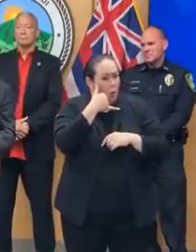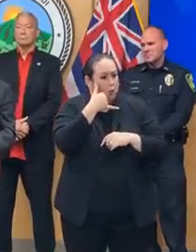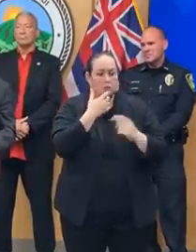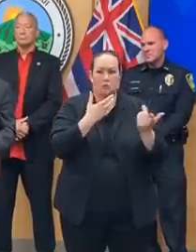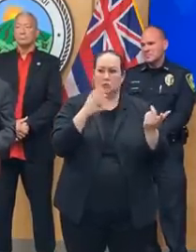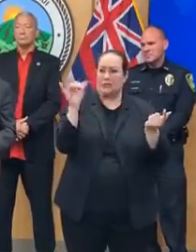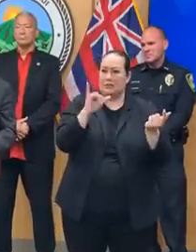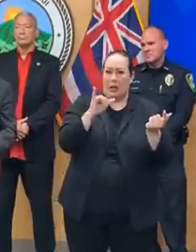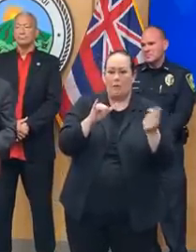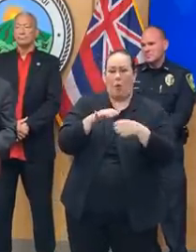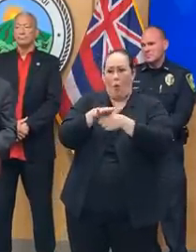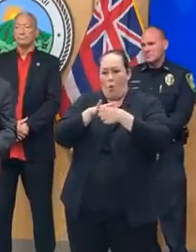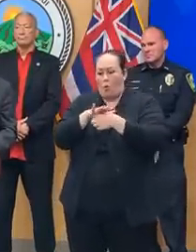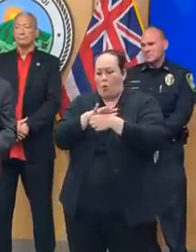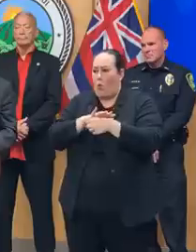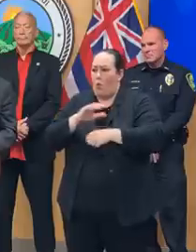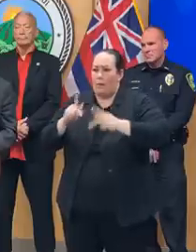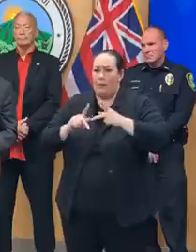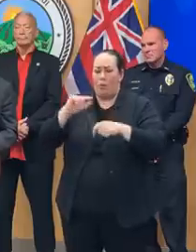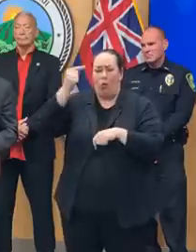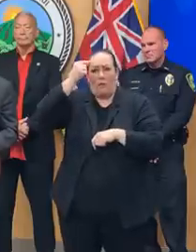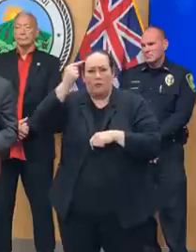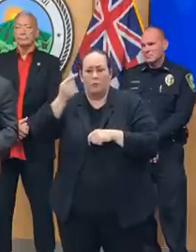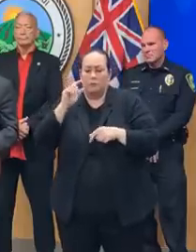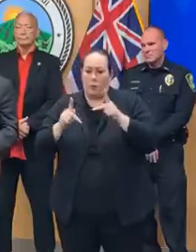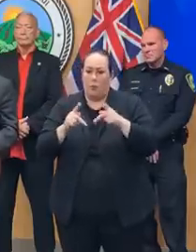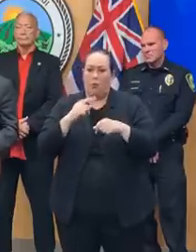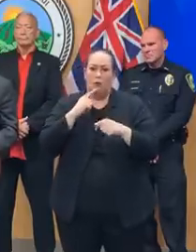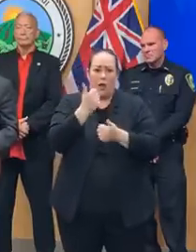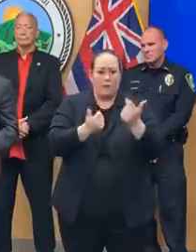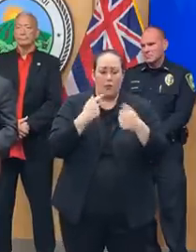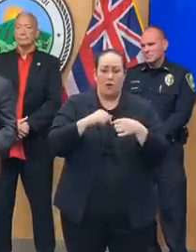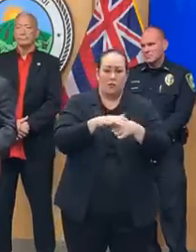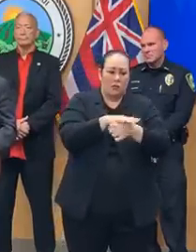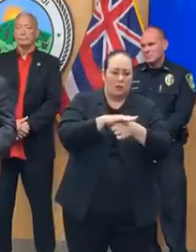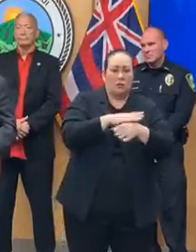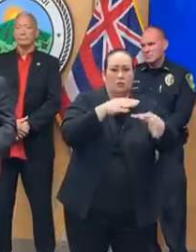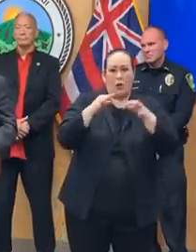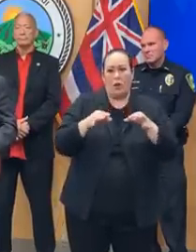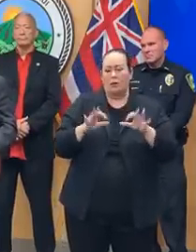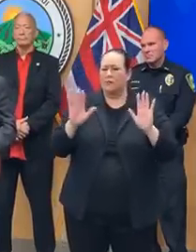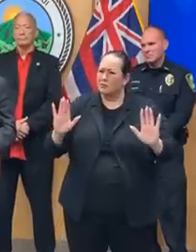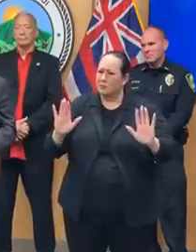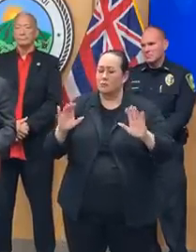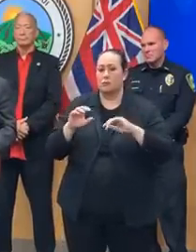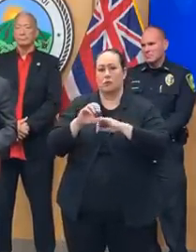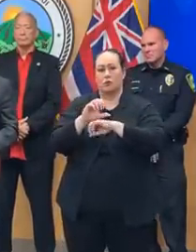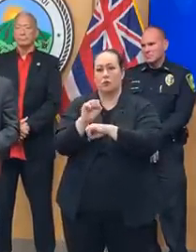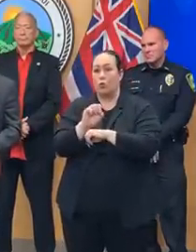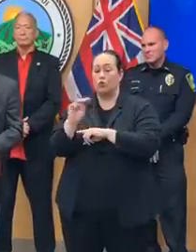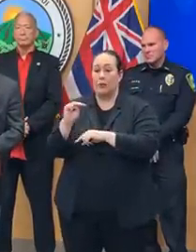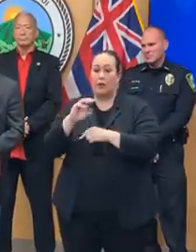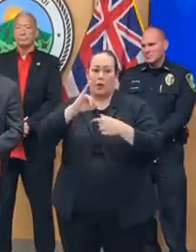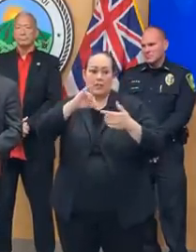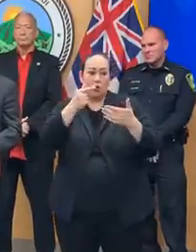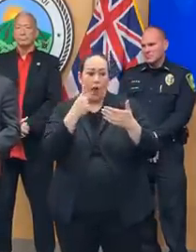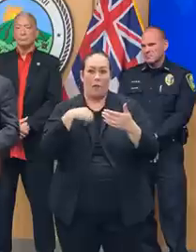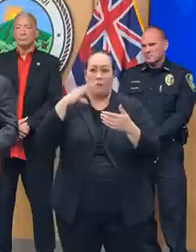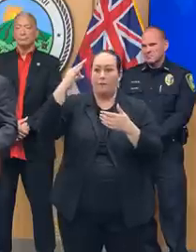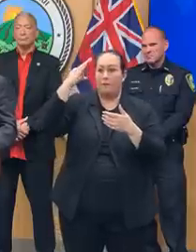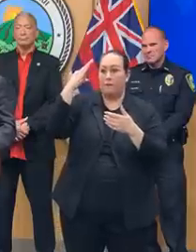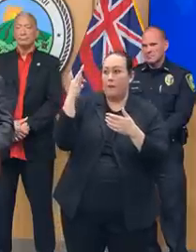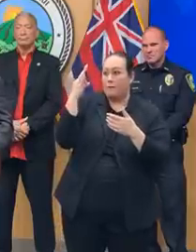can be said of our local officials. We are local people like you described. Don't use social media to judge these questions. You have